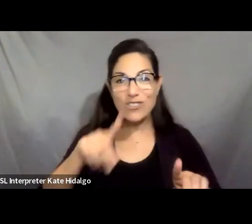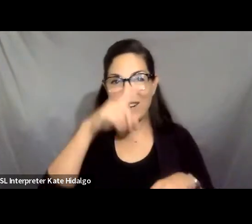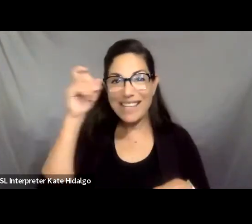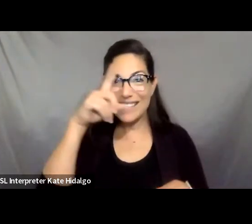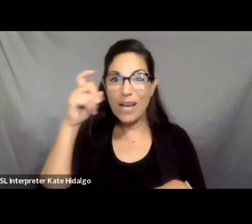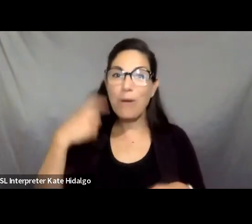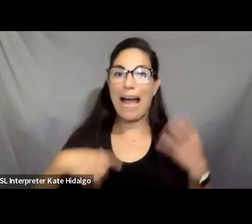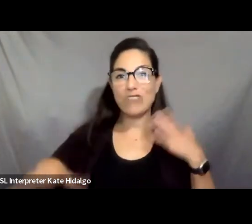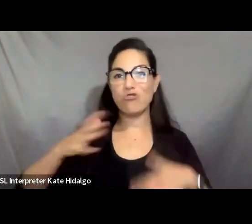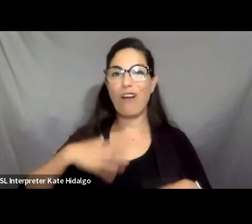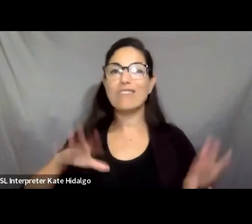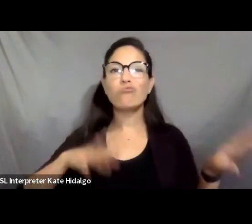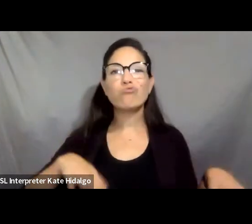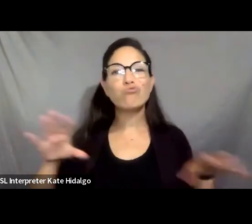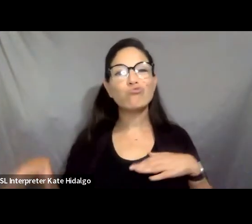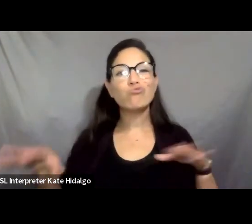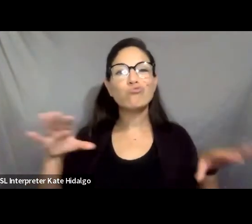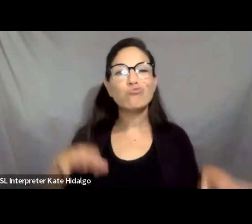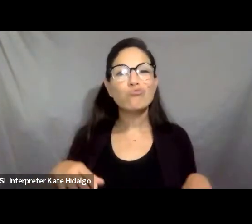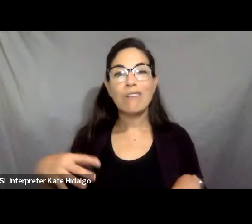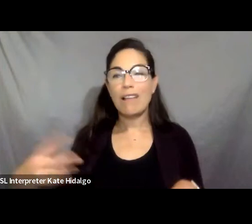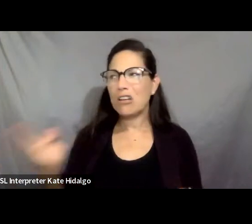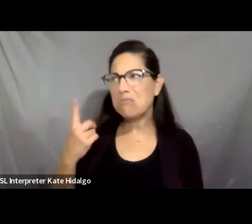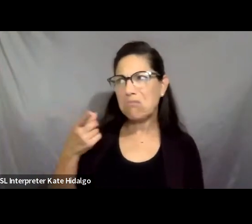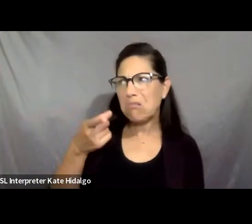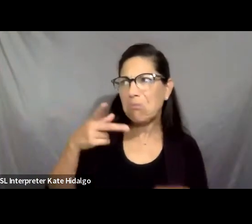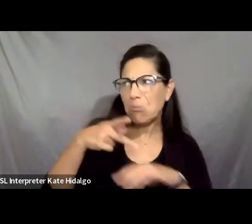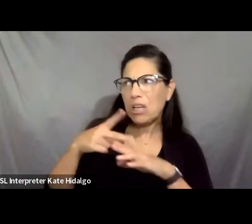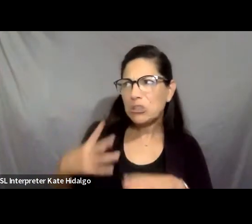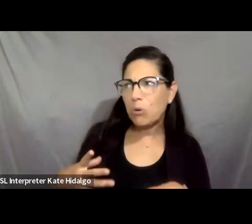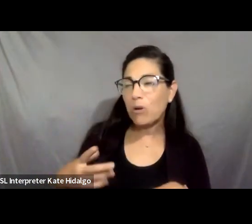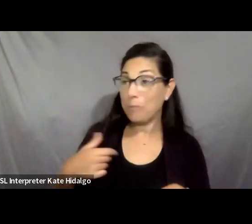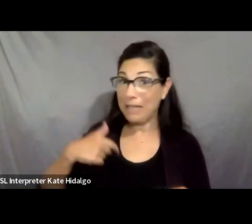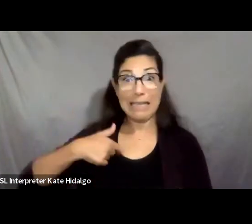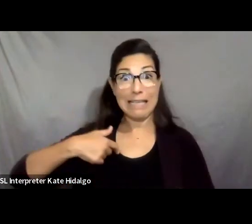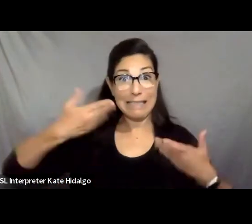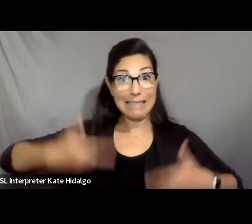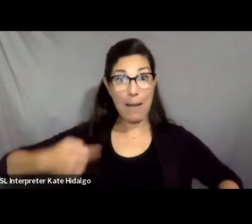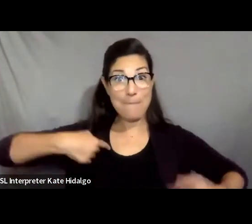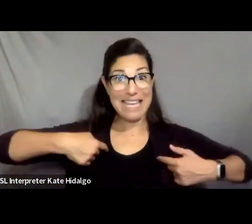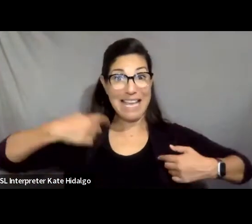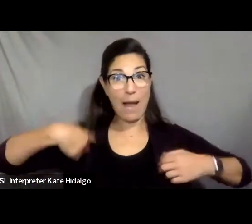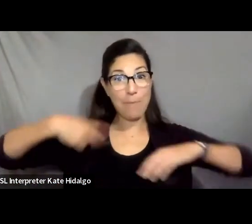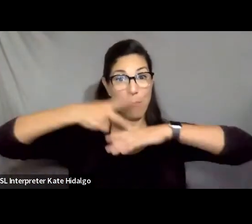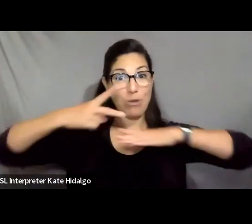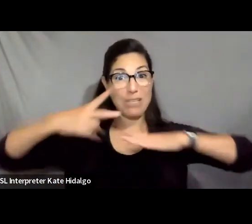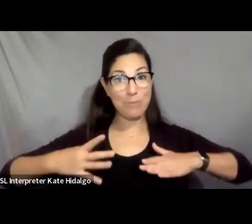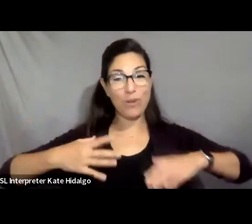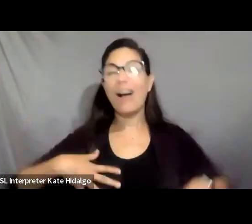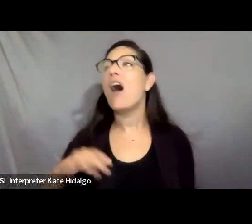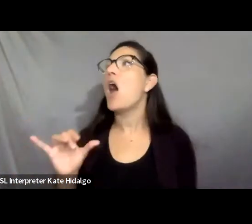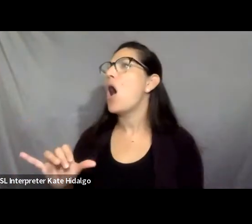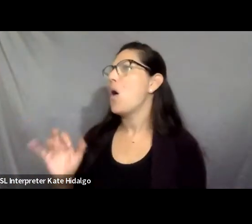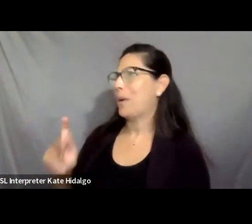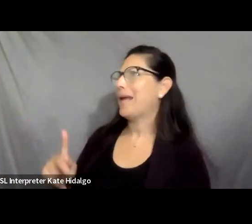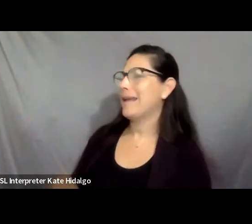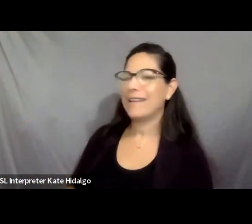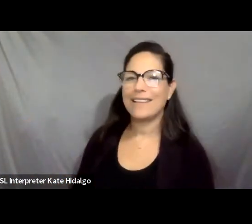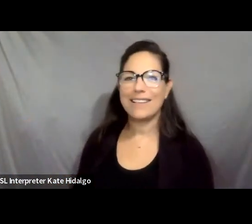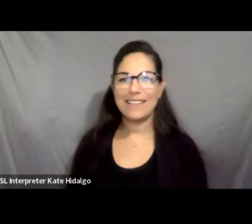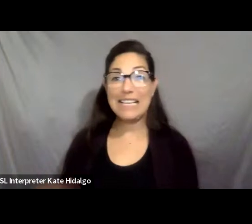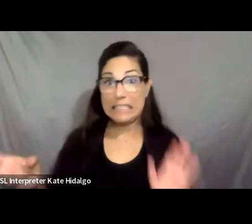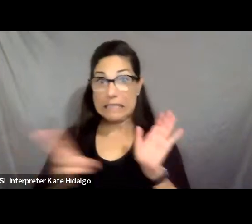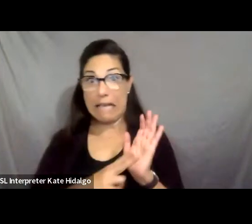do dress a little bit more casually, and then they come ask, where's the principal? I'm like, I look around, I'm like, that's me. They're like, oh, okay. Can you sign